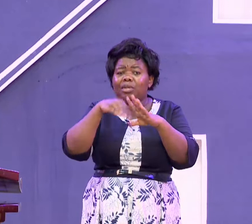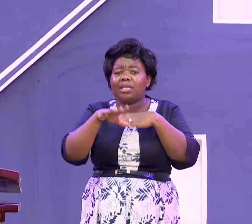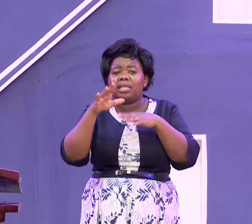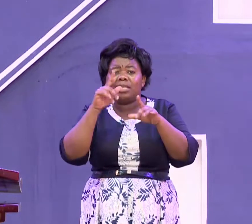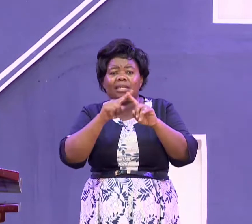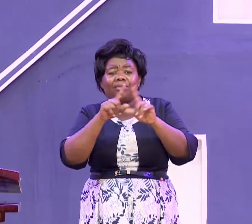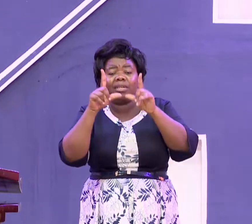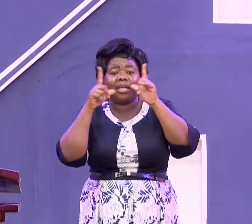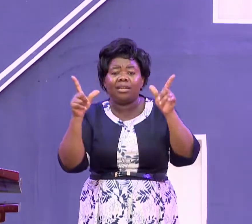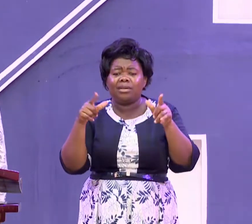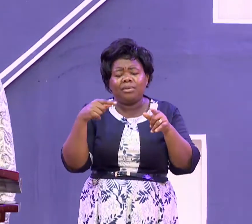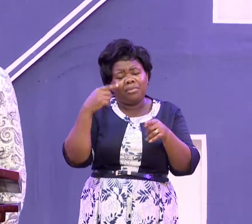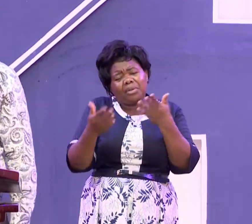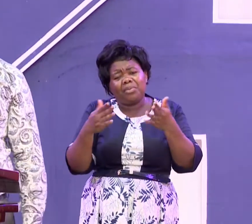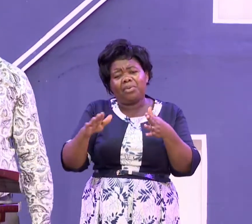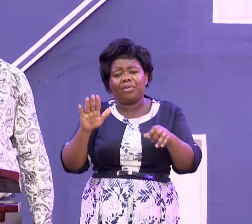we